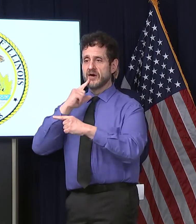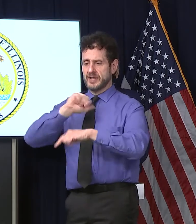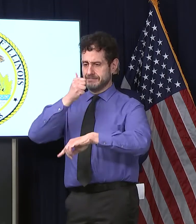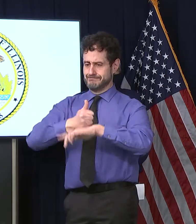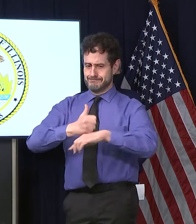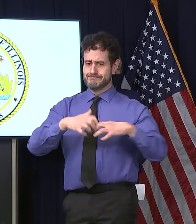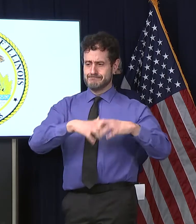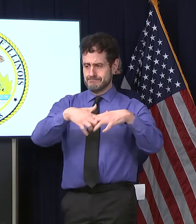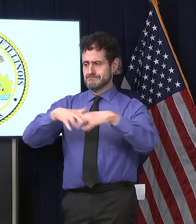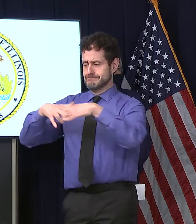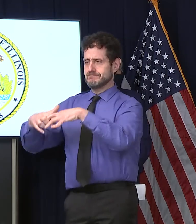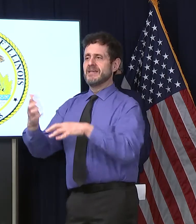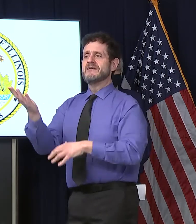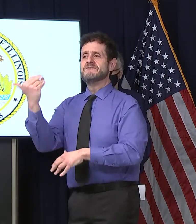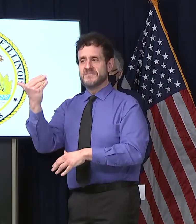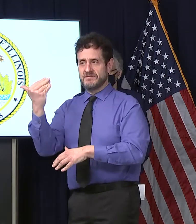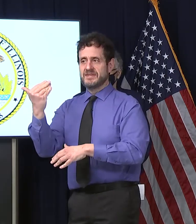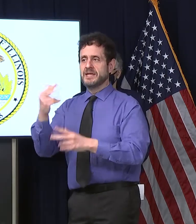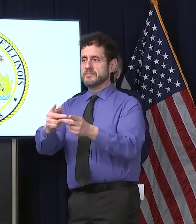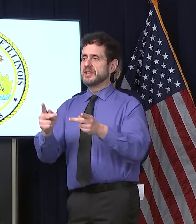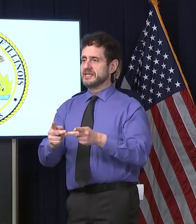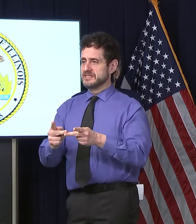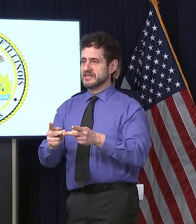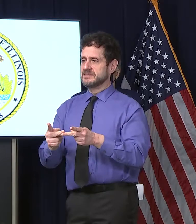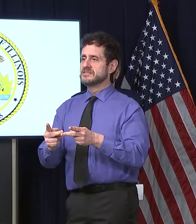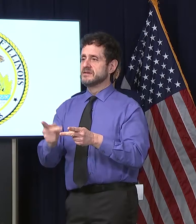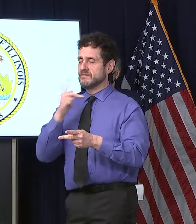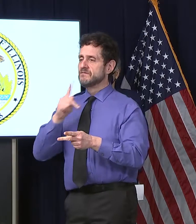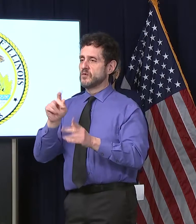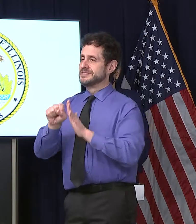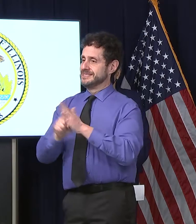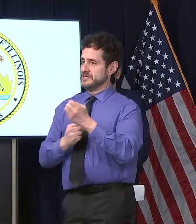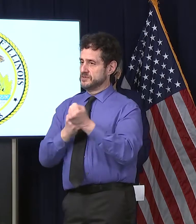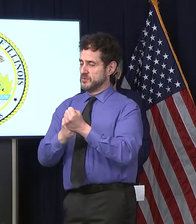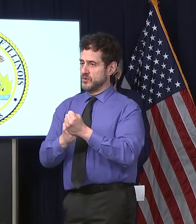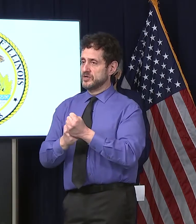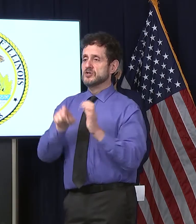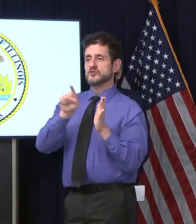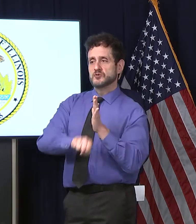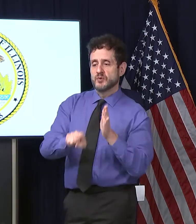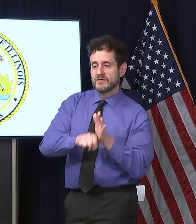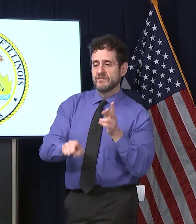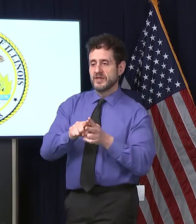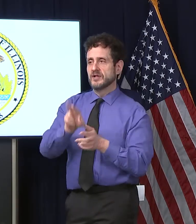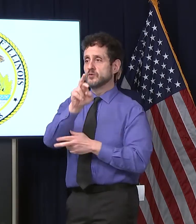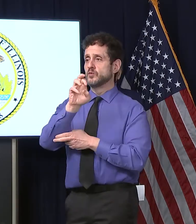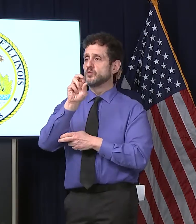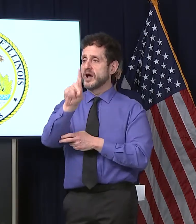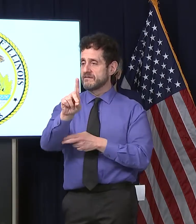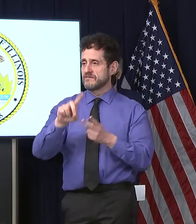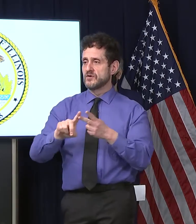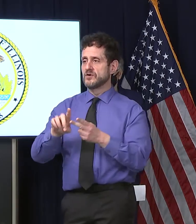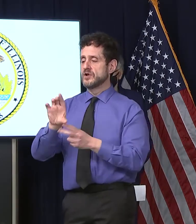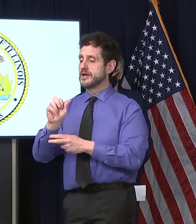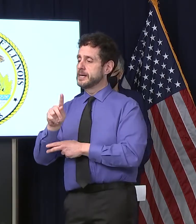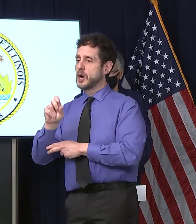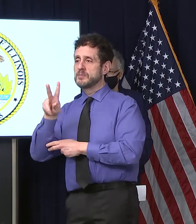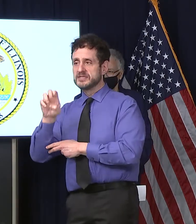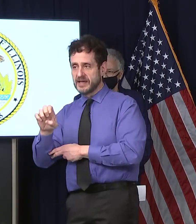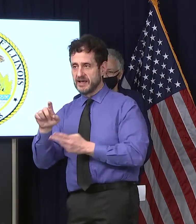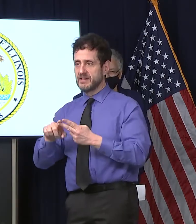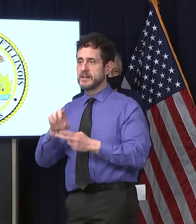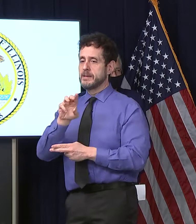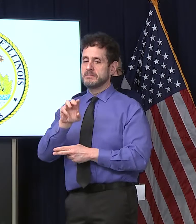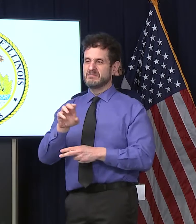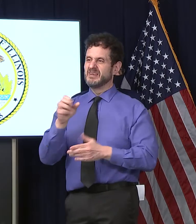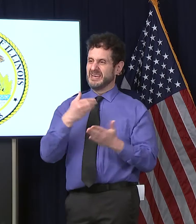15 state-supported sites, including locations in Springfield and Rockford, Carbondale, and Metro East. And that's on